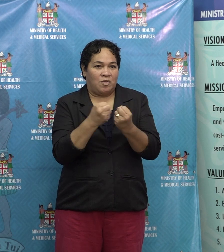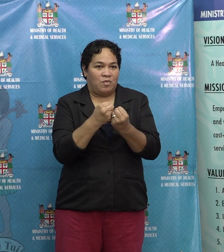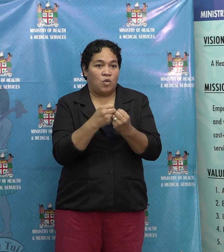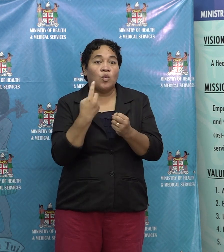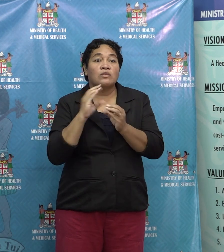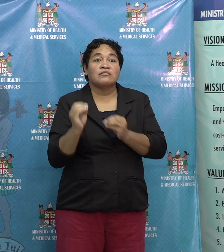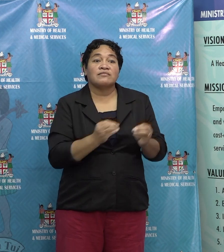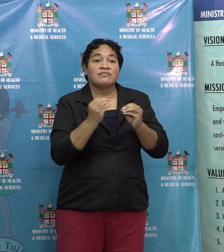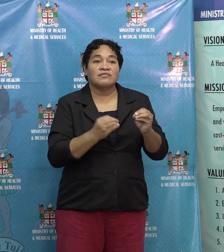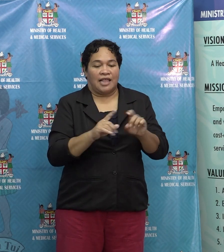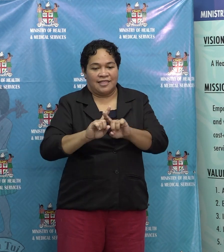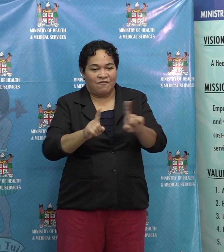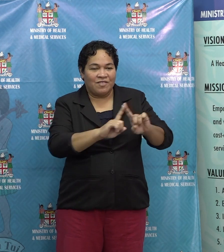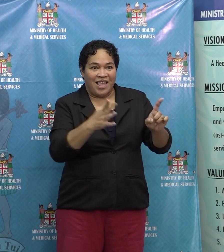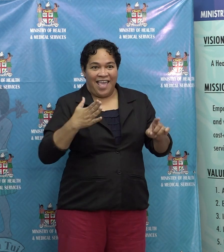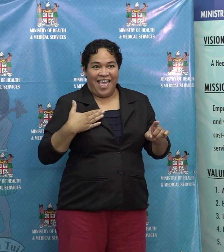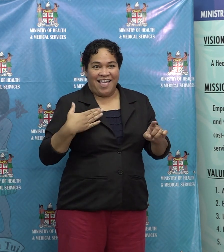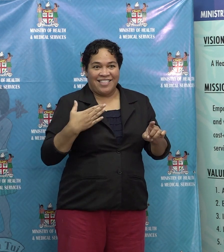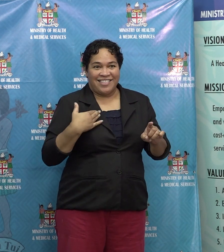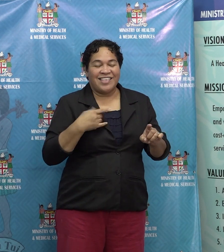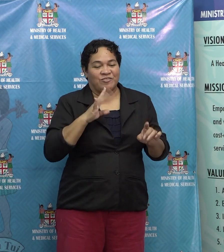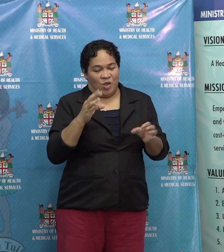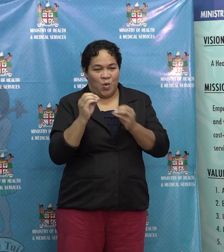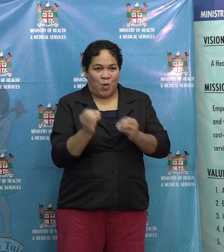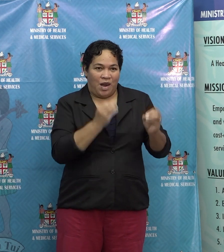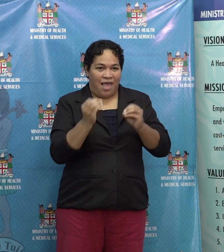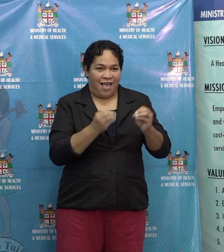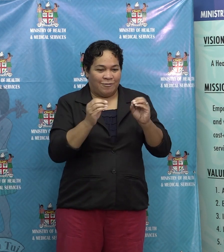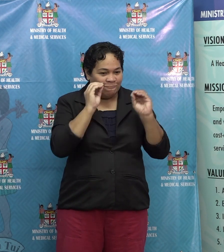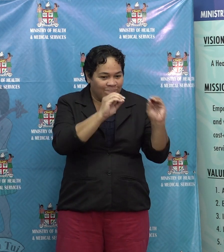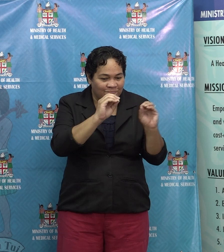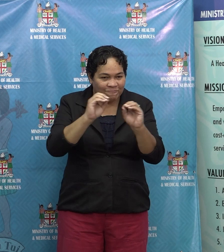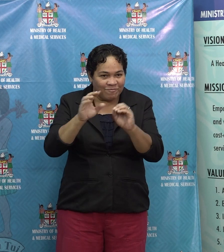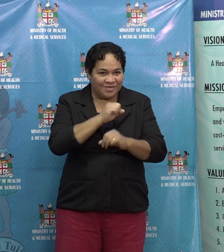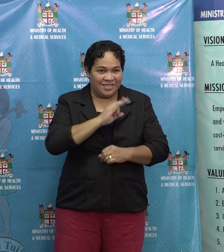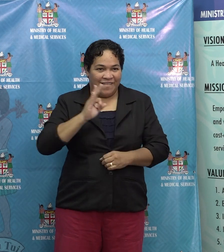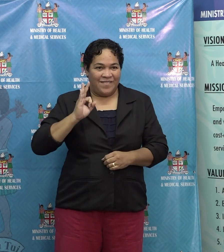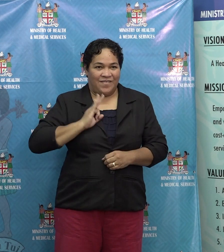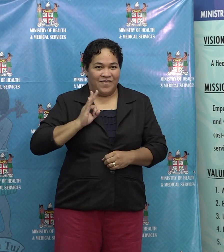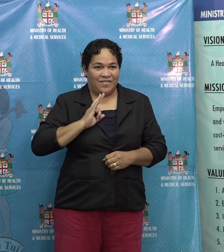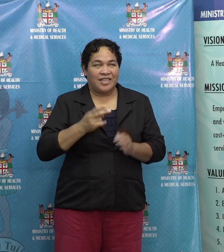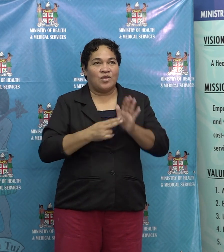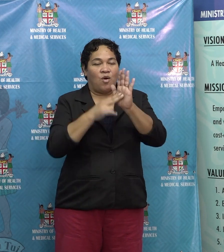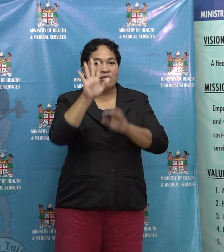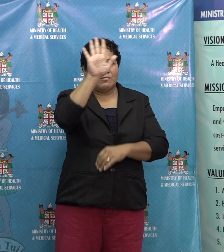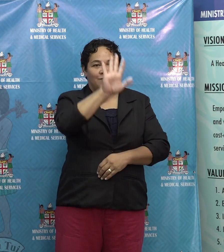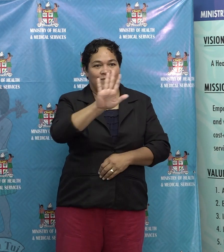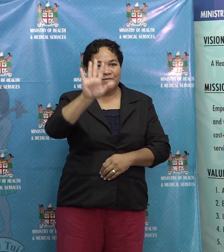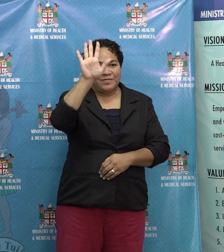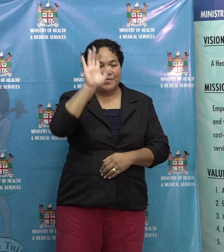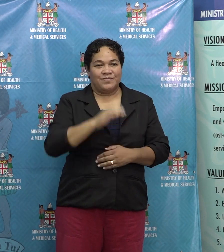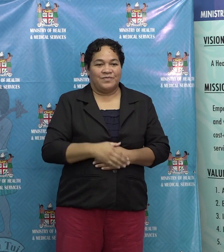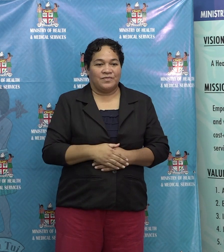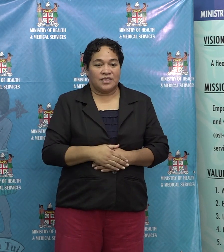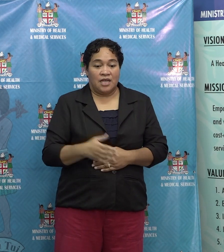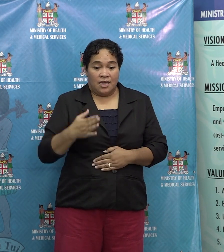organized by the heads of health services in the division and the Commissioner Northern Division. The